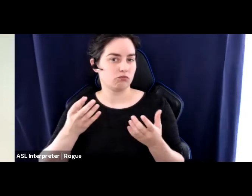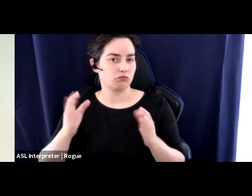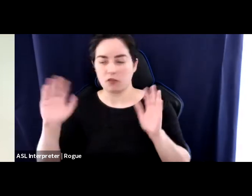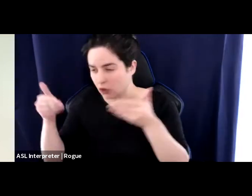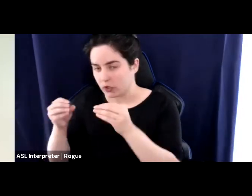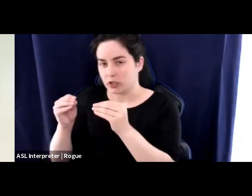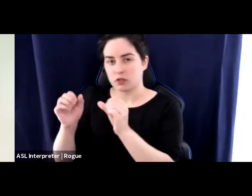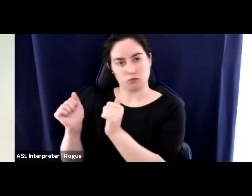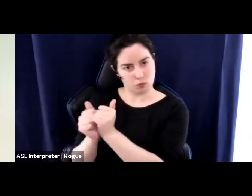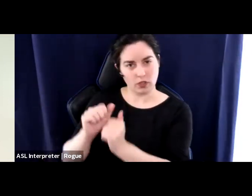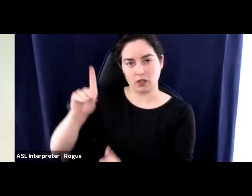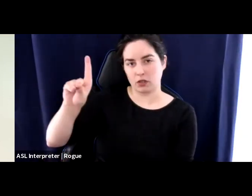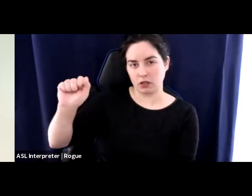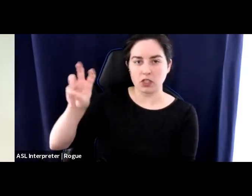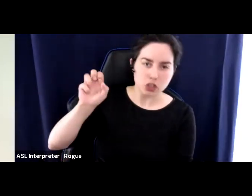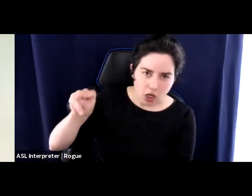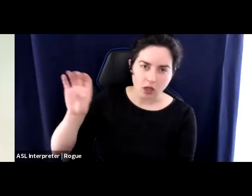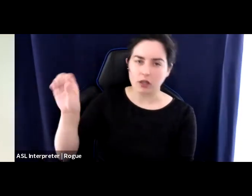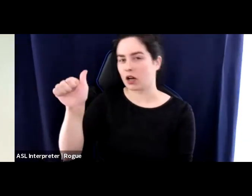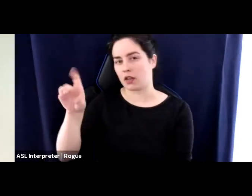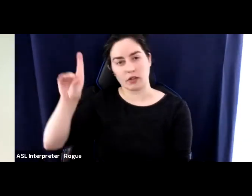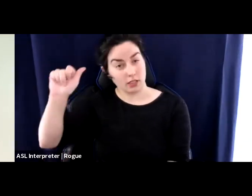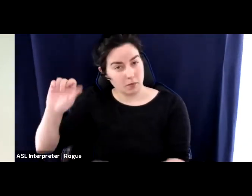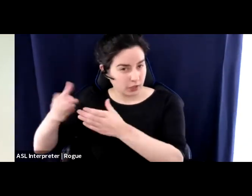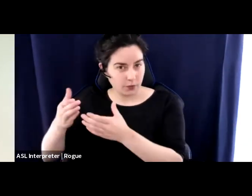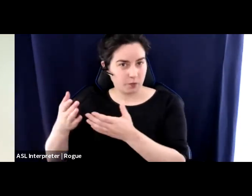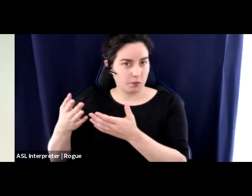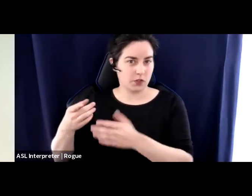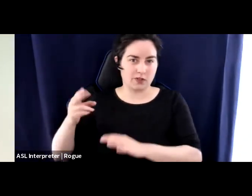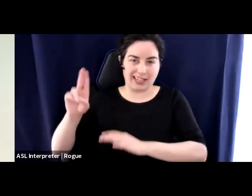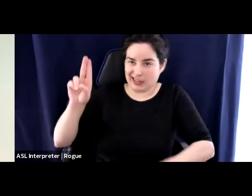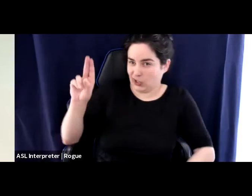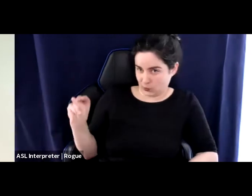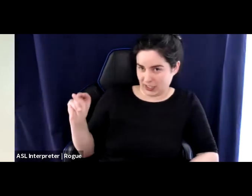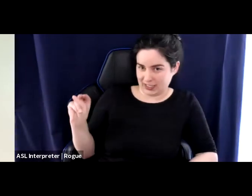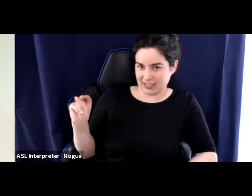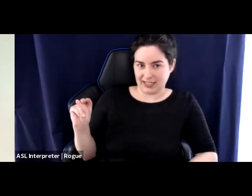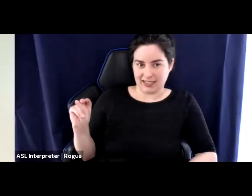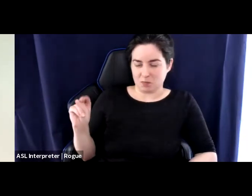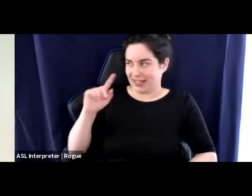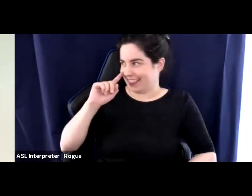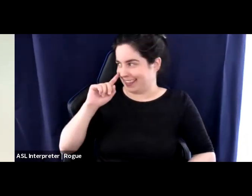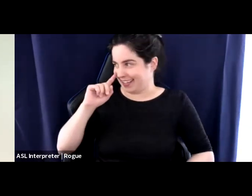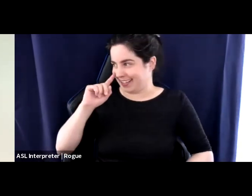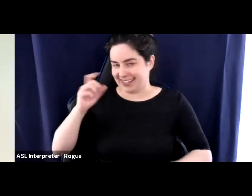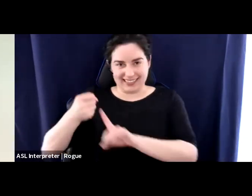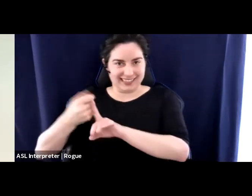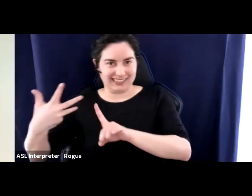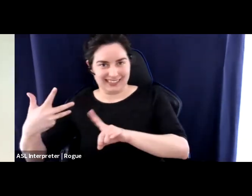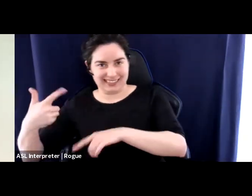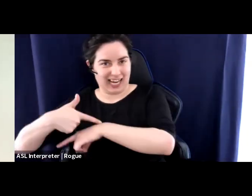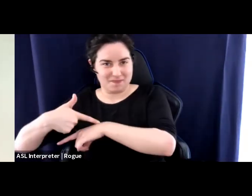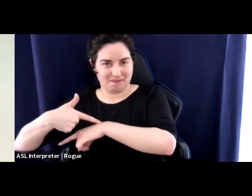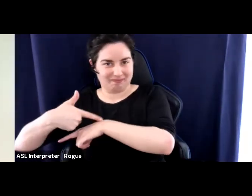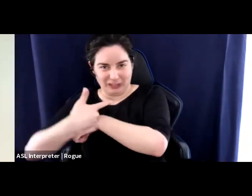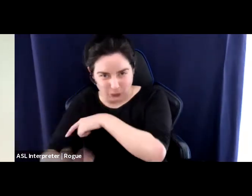of disability groups across the country at the United Nations. But I think I'm probably out of time. So perhaps that is something